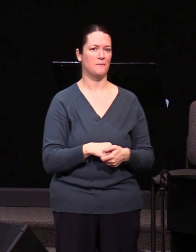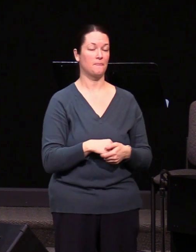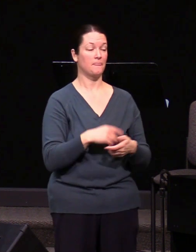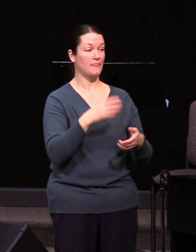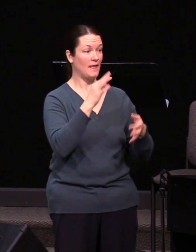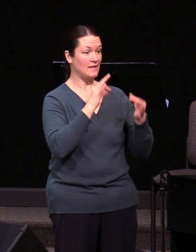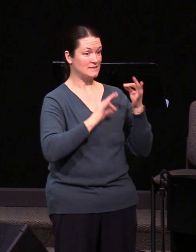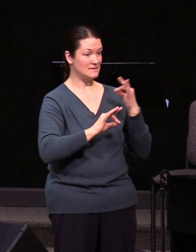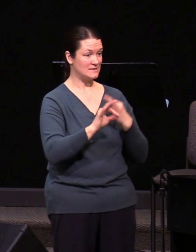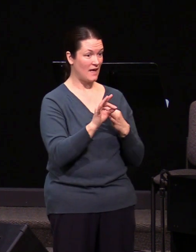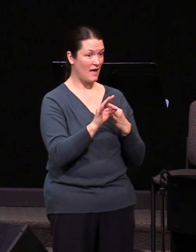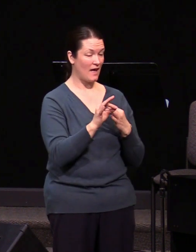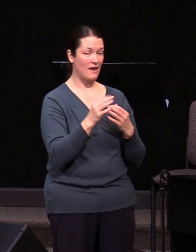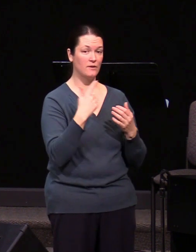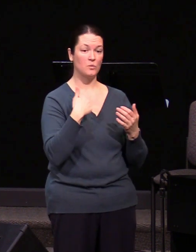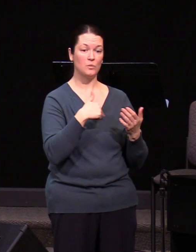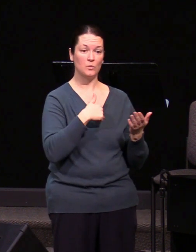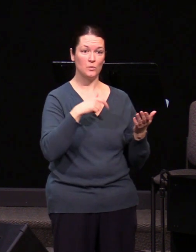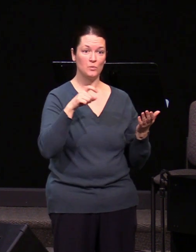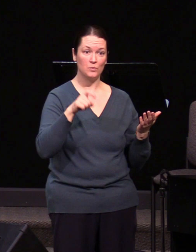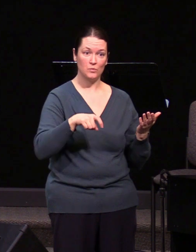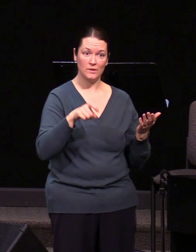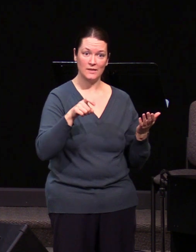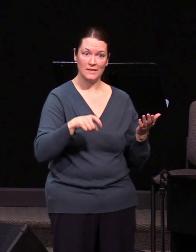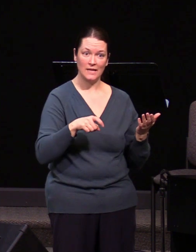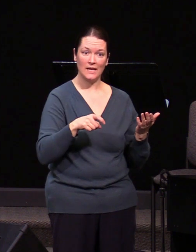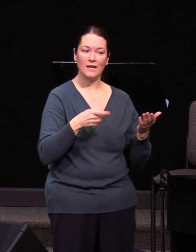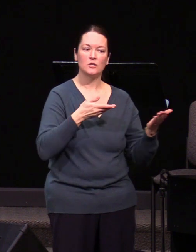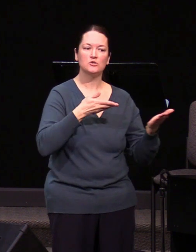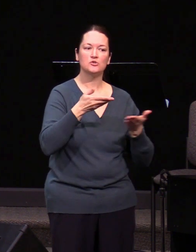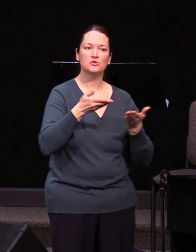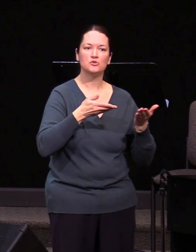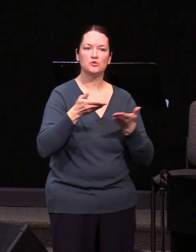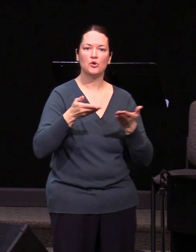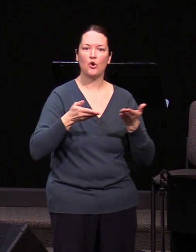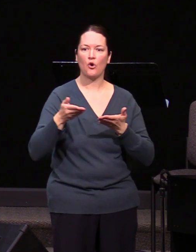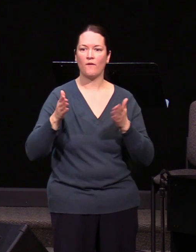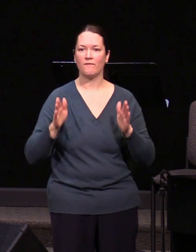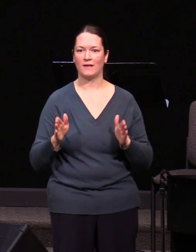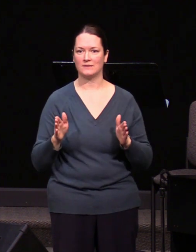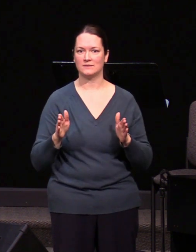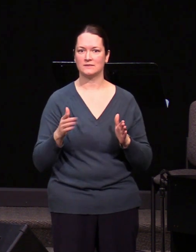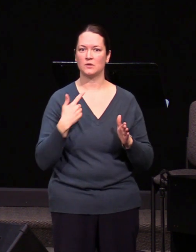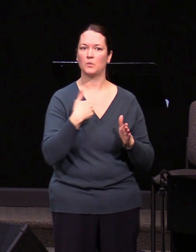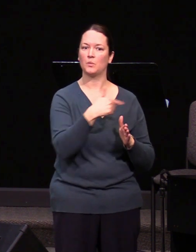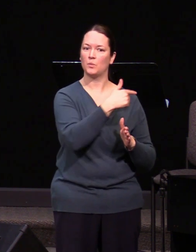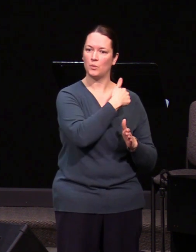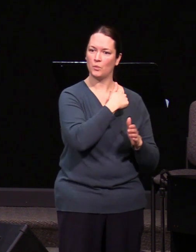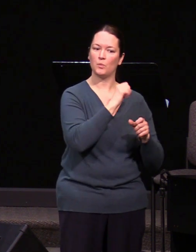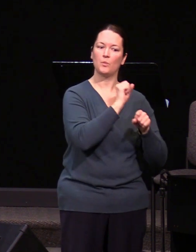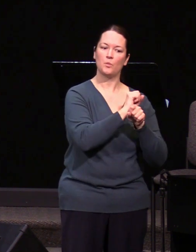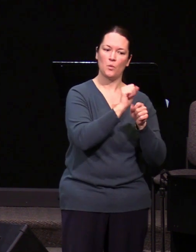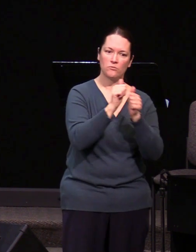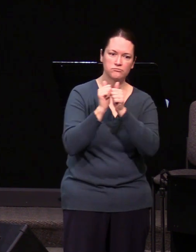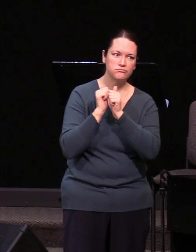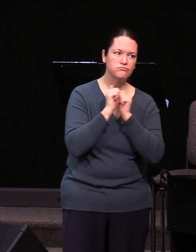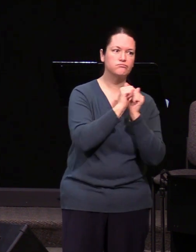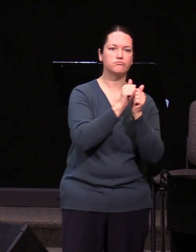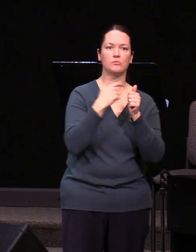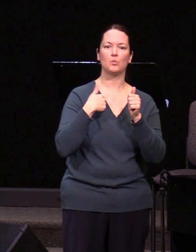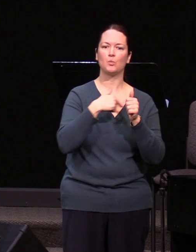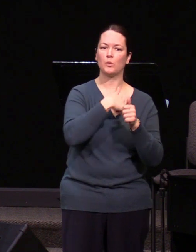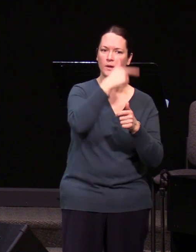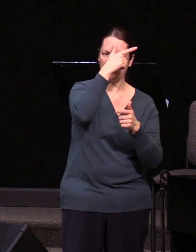Instead, what we need are servants. We need co-laborers. We need brothers and sisters. We